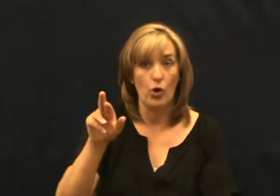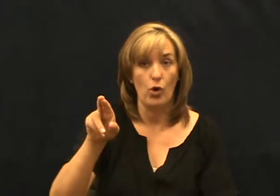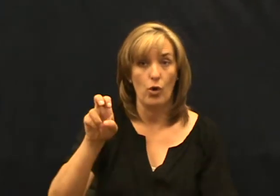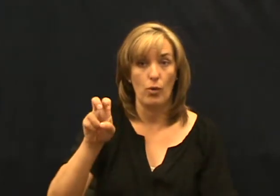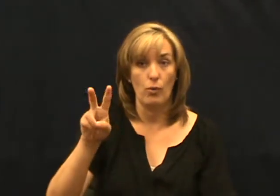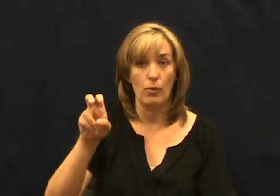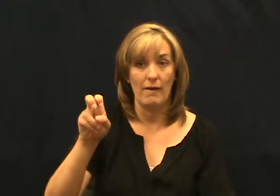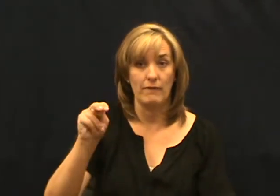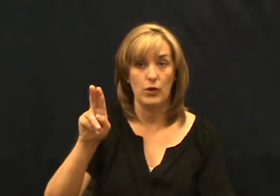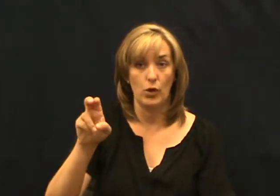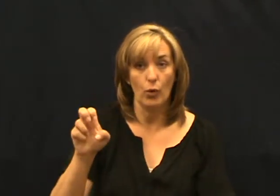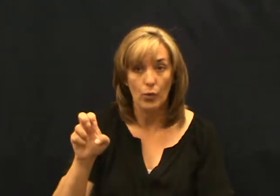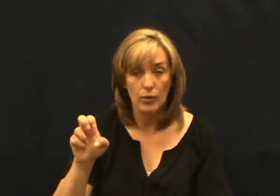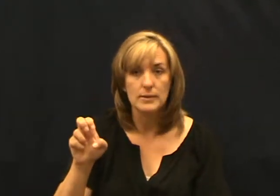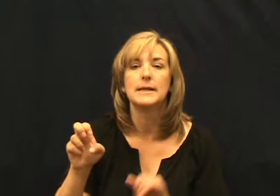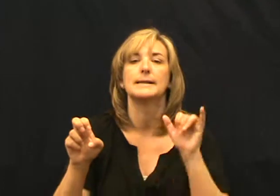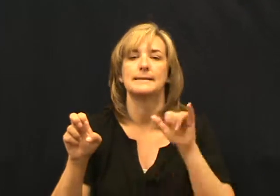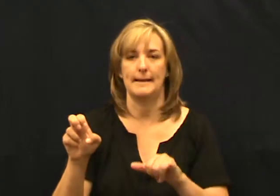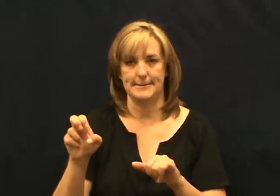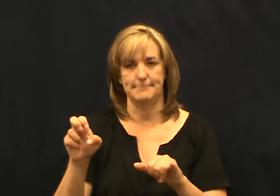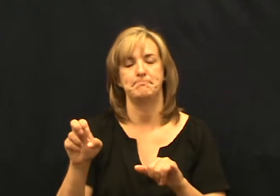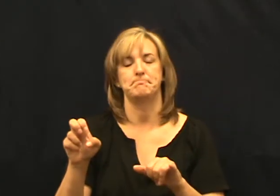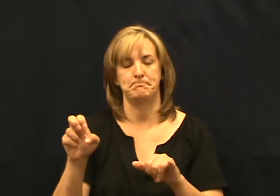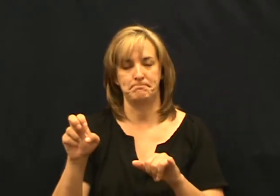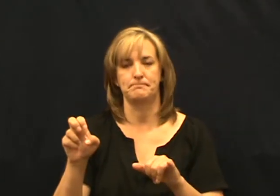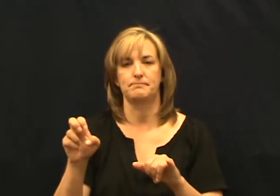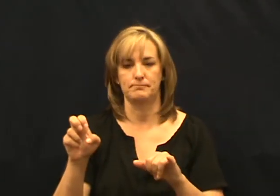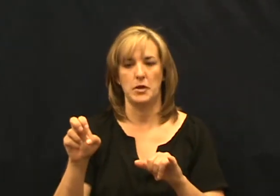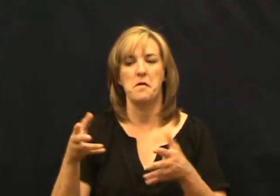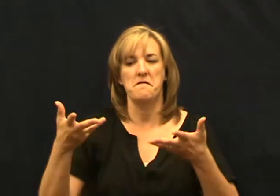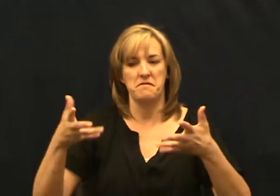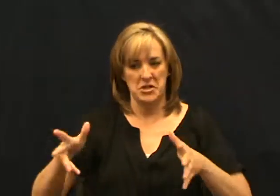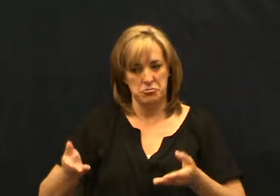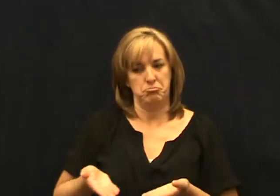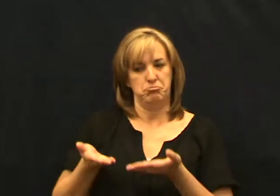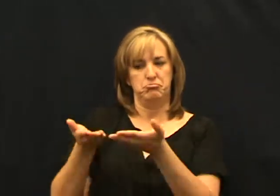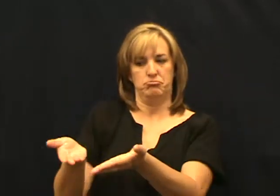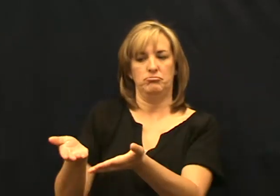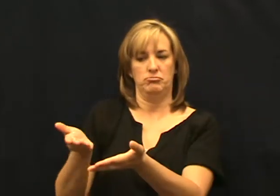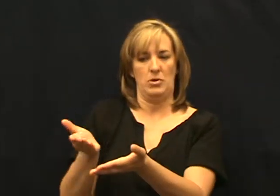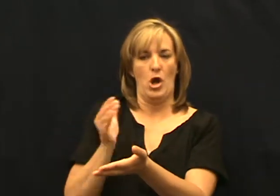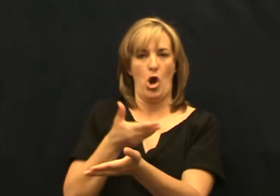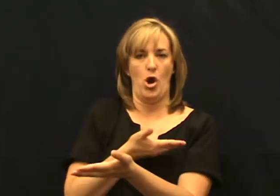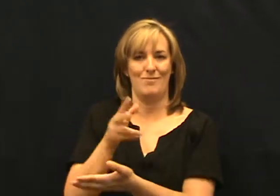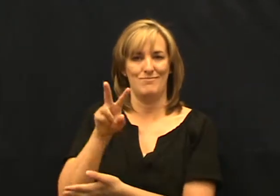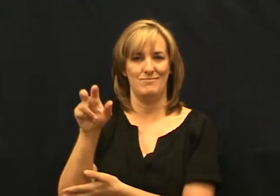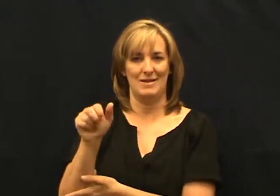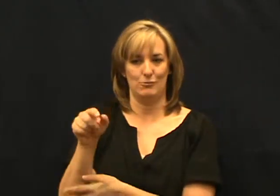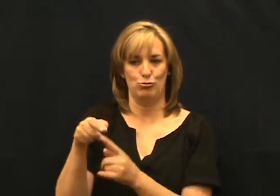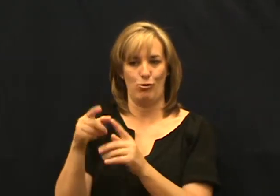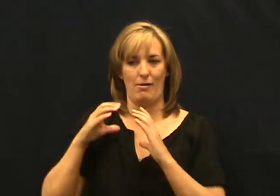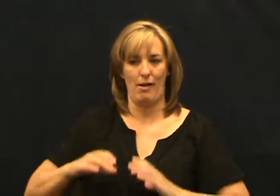yeah. We earned it because we've delivered our good to the customers. So we would want to record that. We know